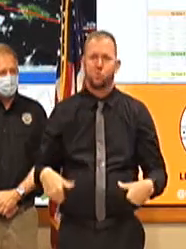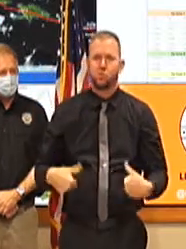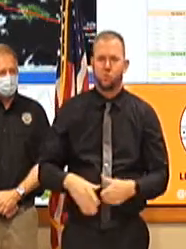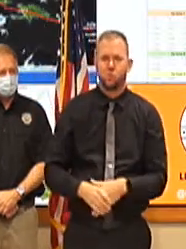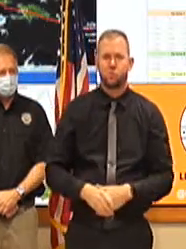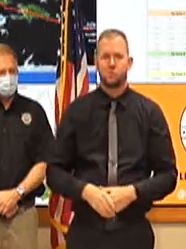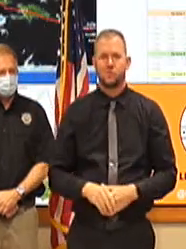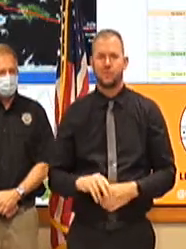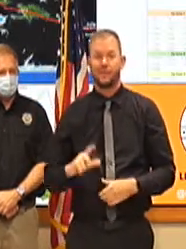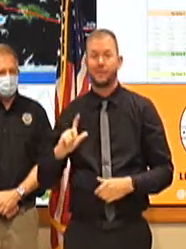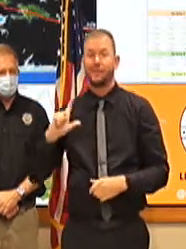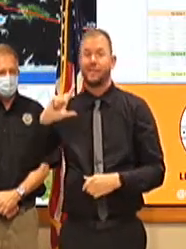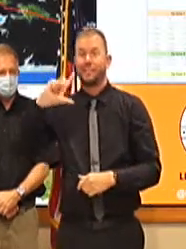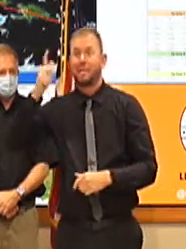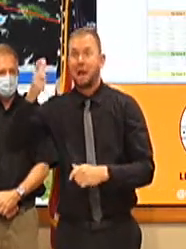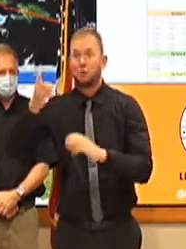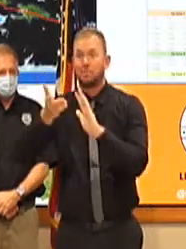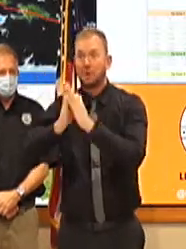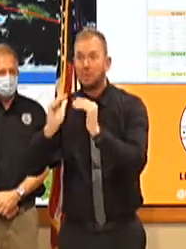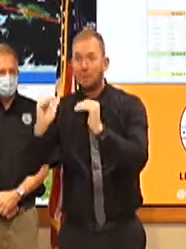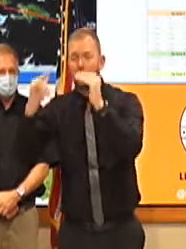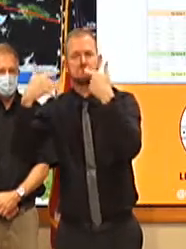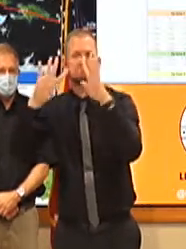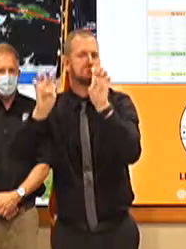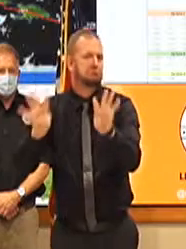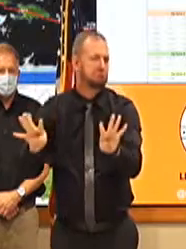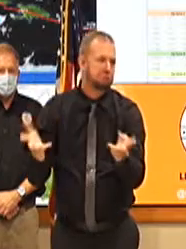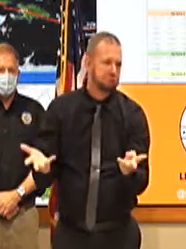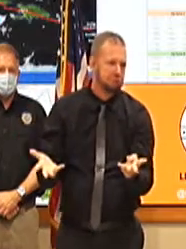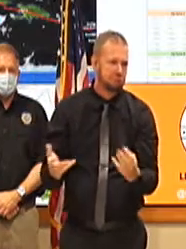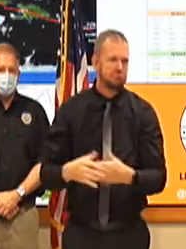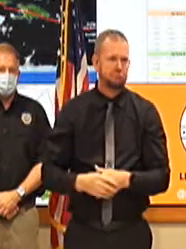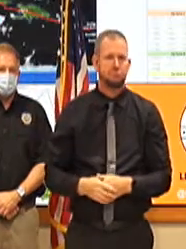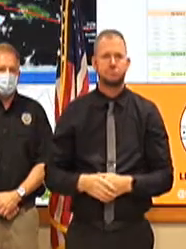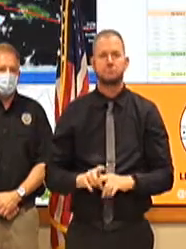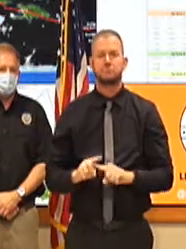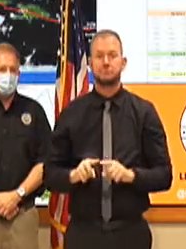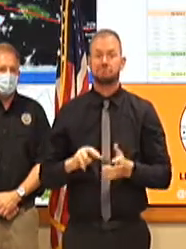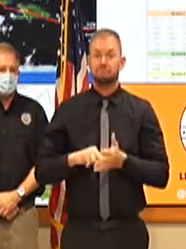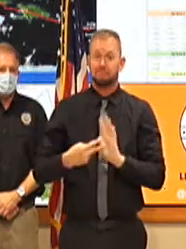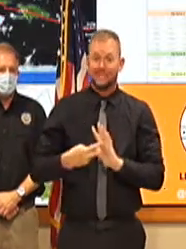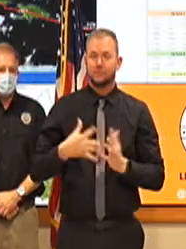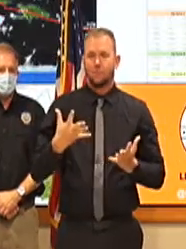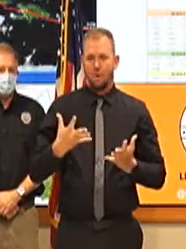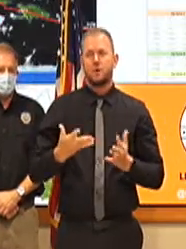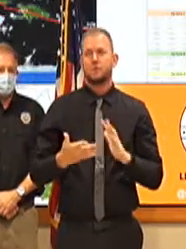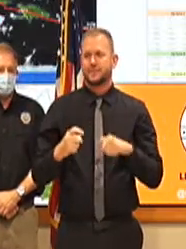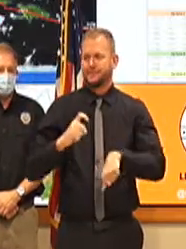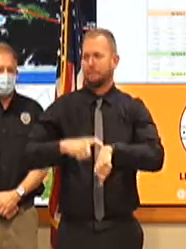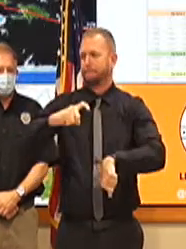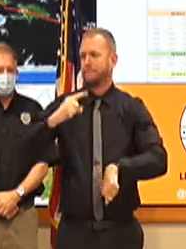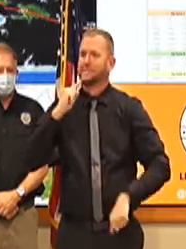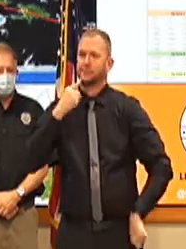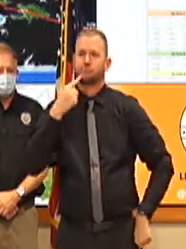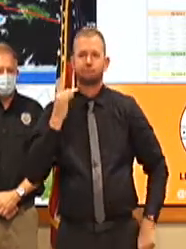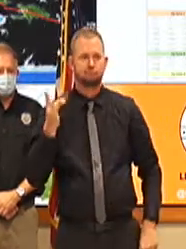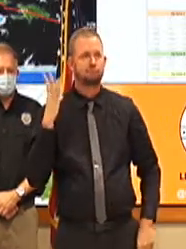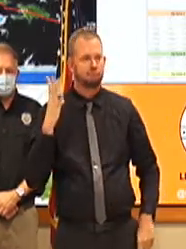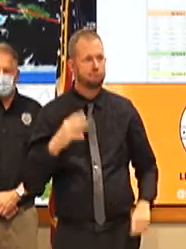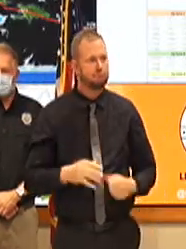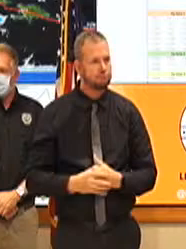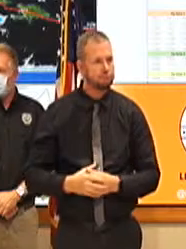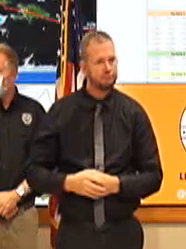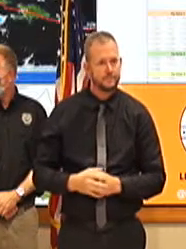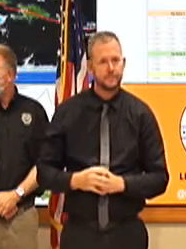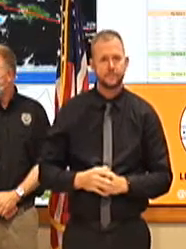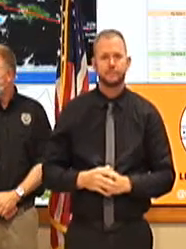people taking this storm serious. And I know over the last several days there has been talk, and we've talked about